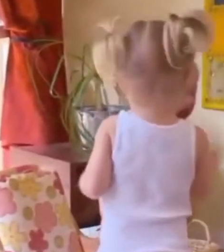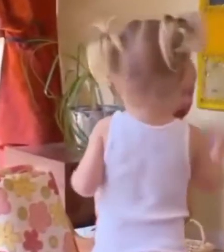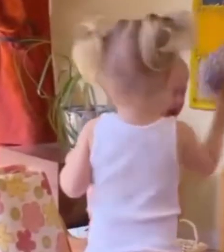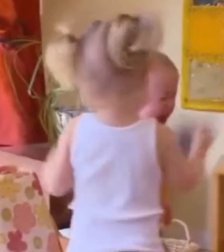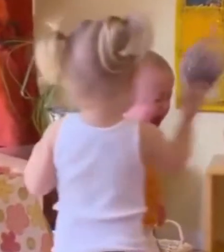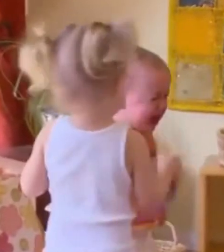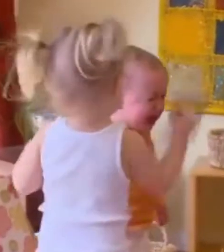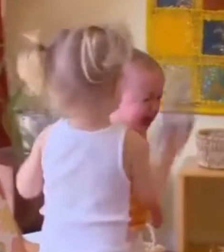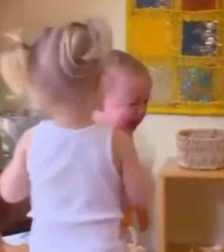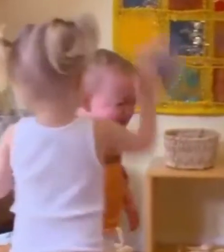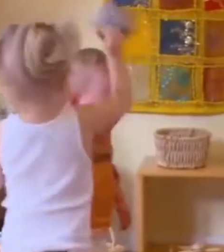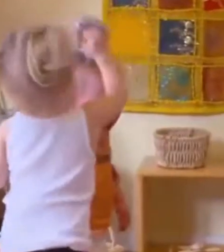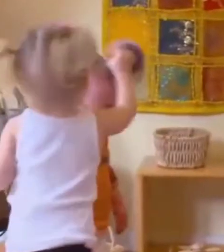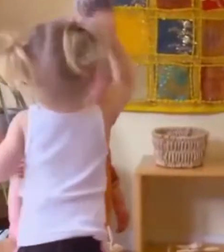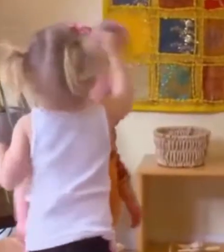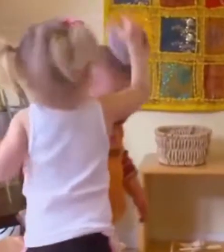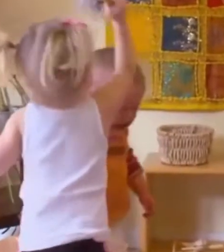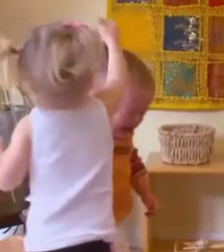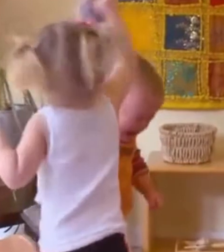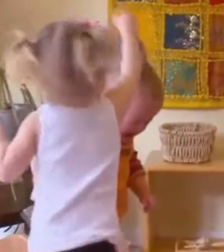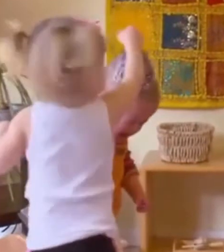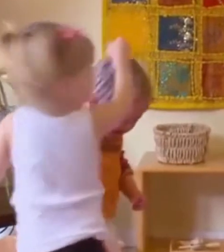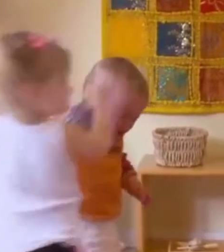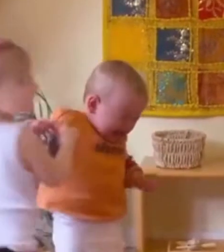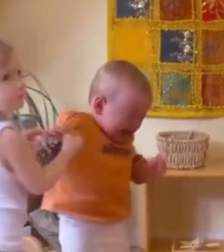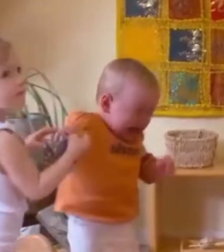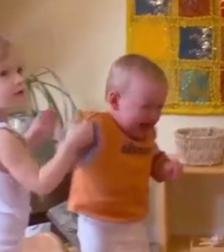who are deliberately not controlling themselves.